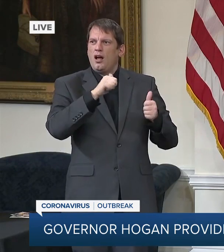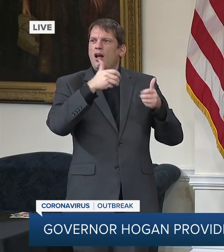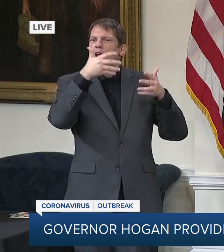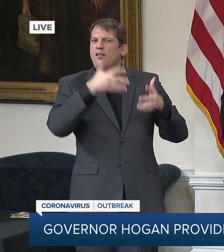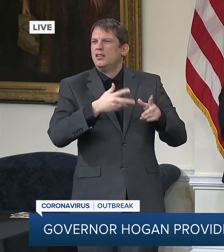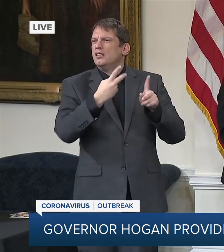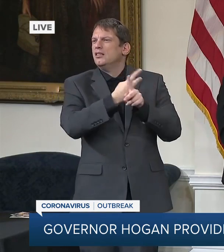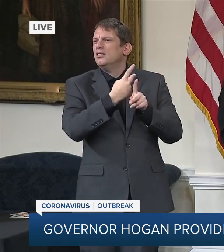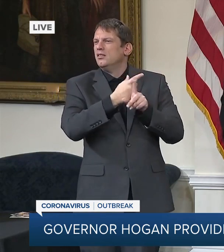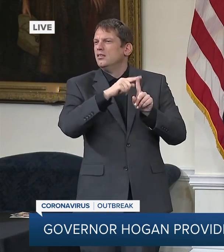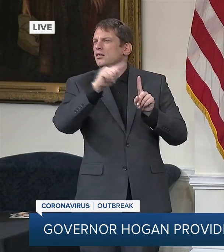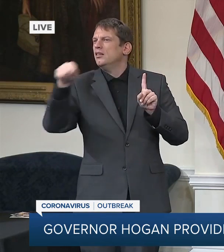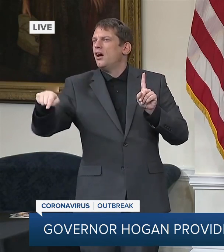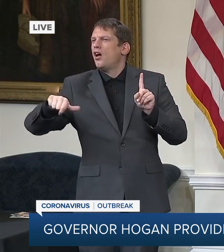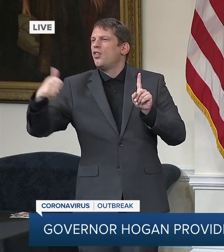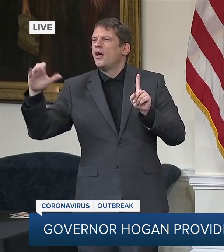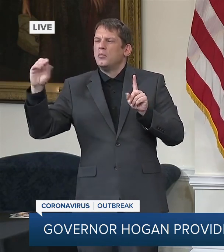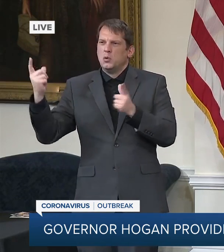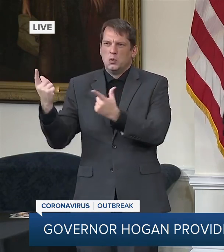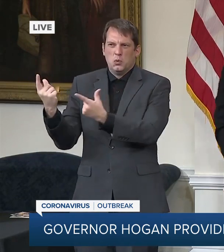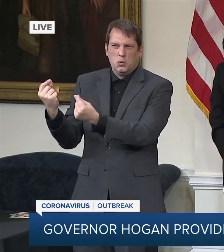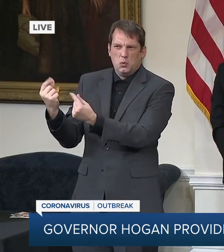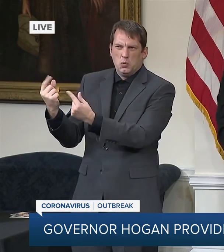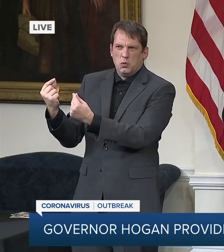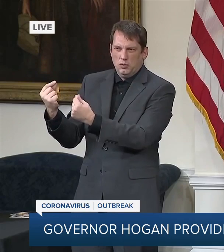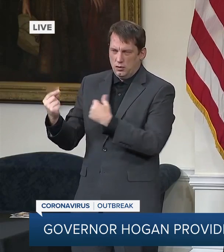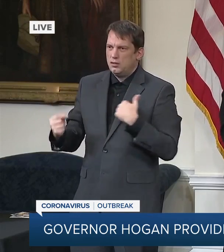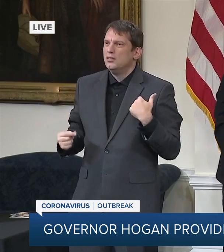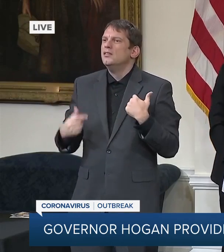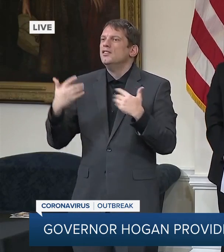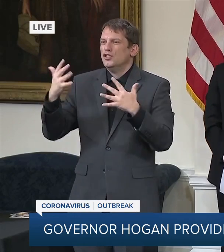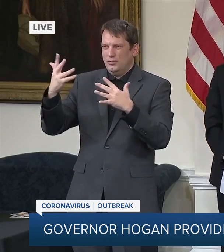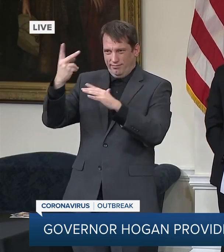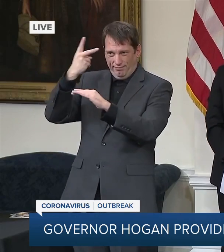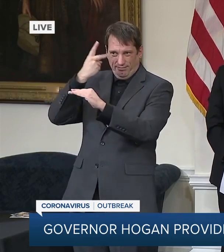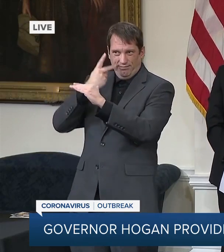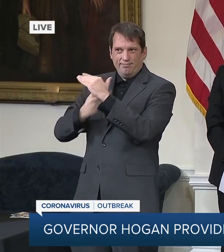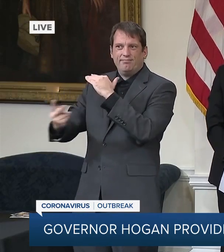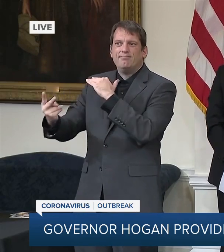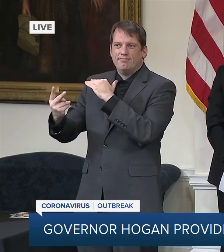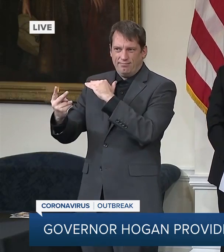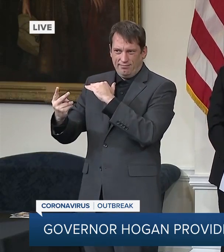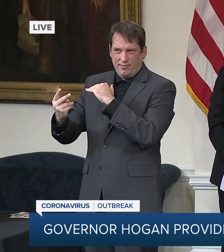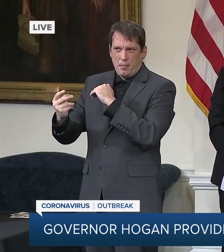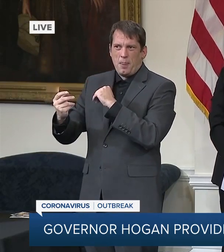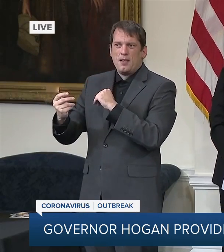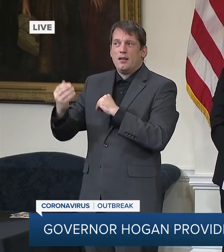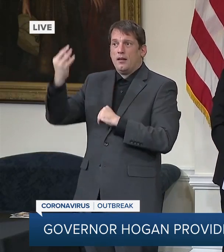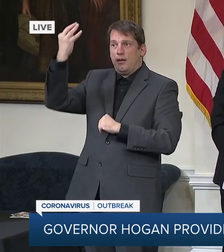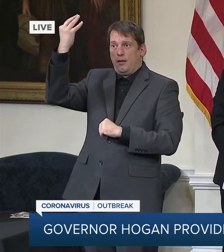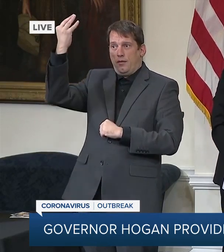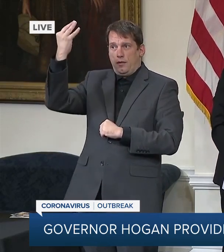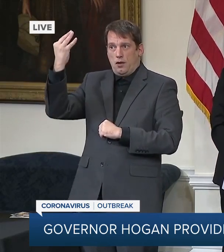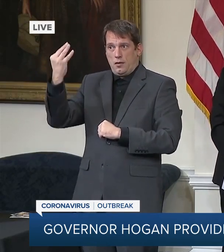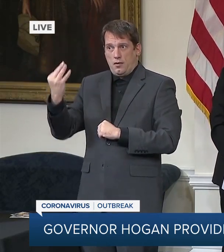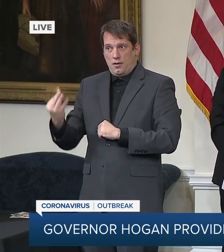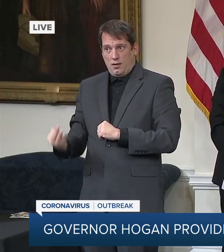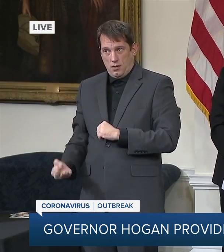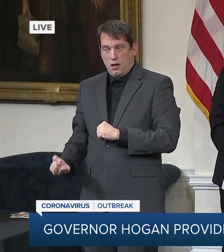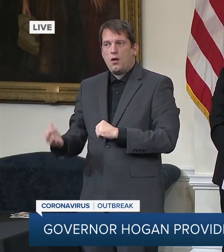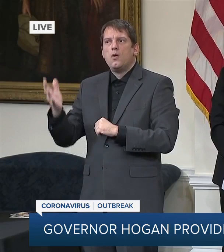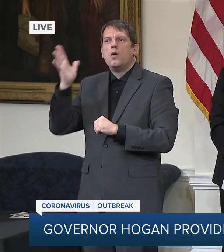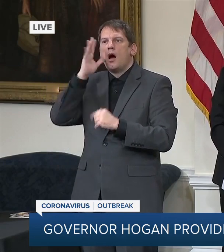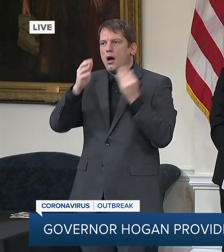tell us, while these were projections, that every Friday they would give us a confirmation after talking with